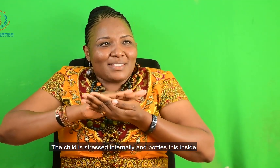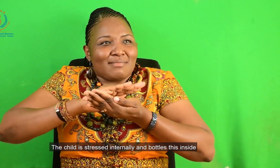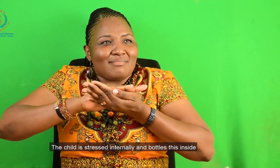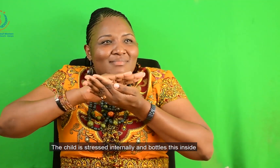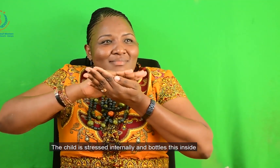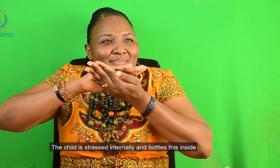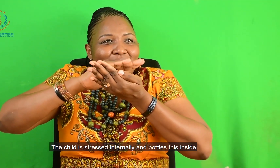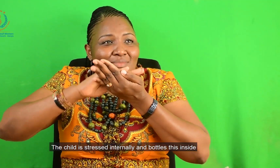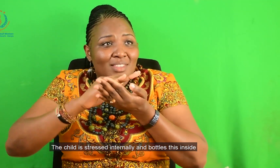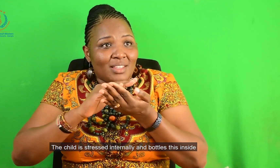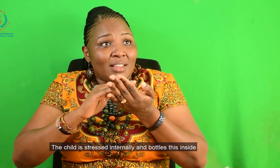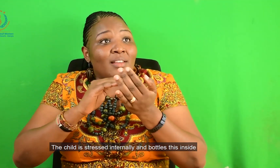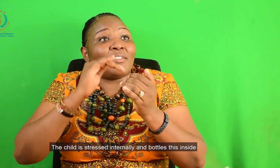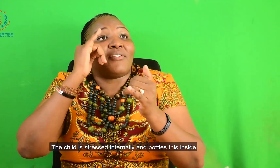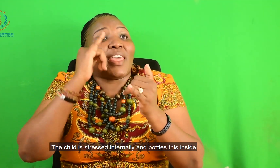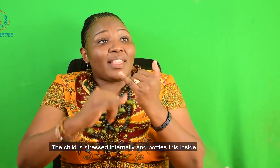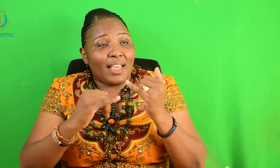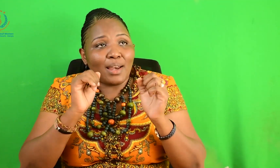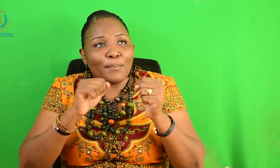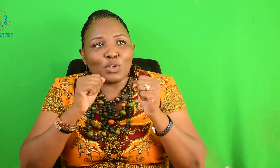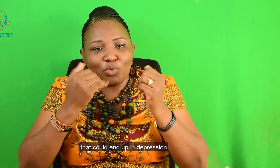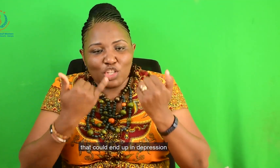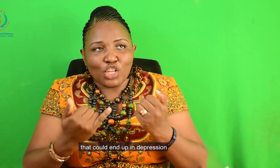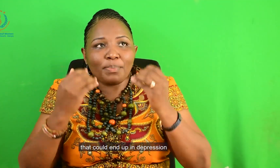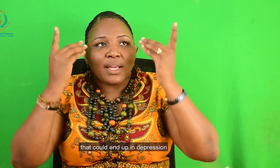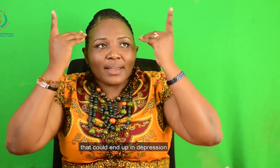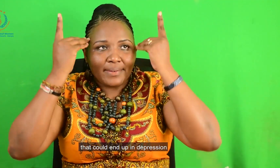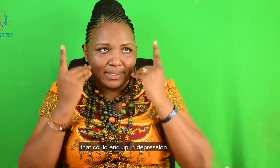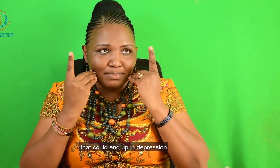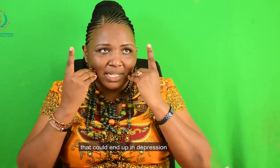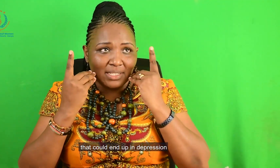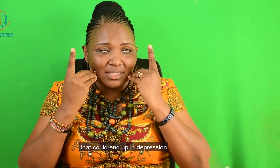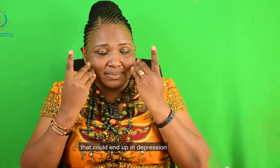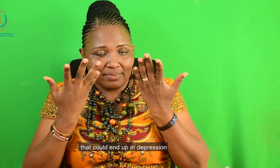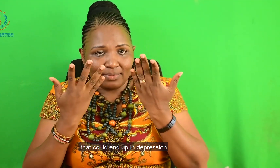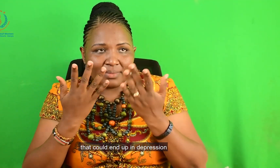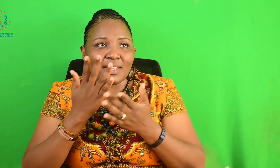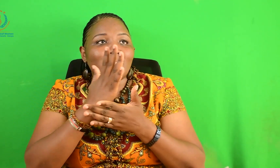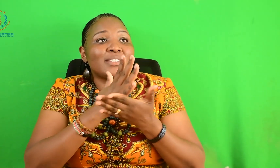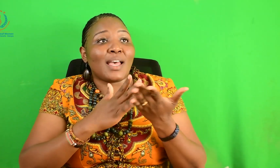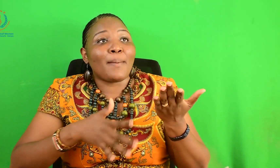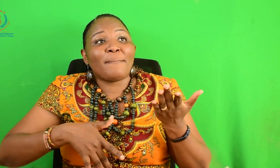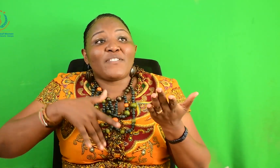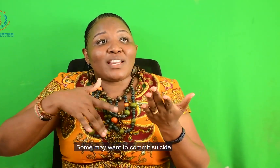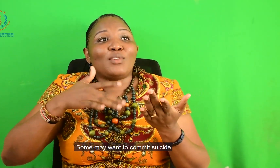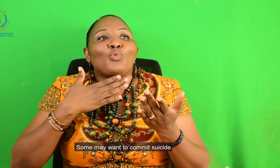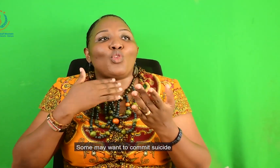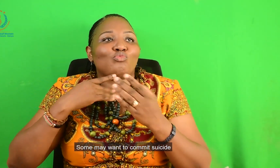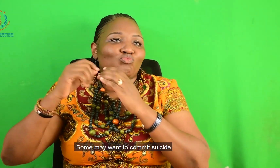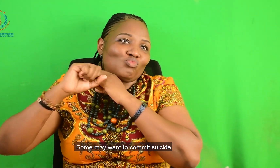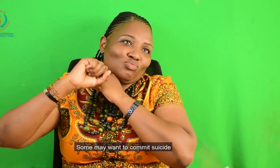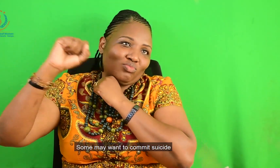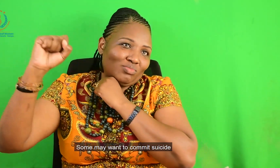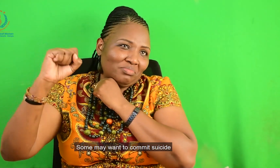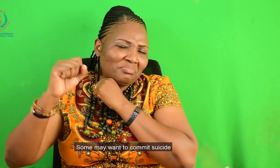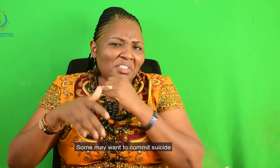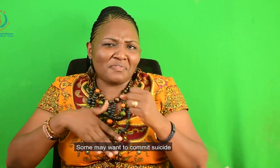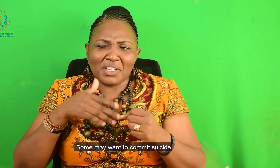this stuff inside, and this could end up in depression. Some may even feel like they would want to